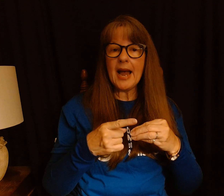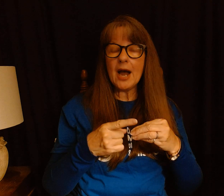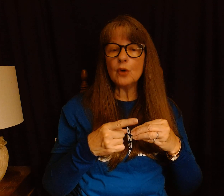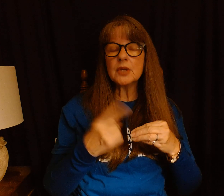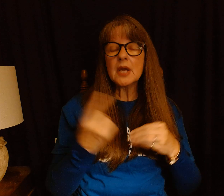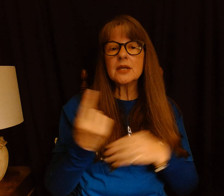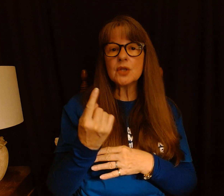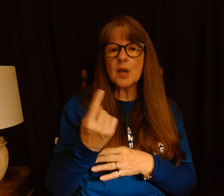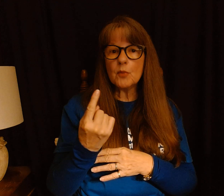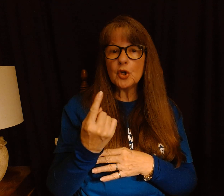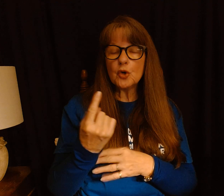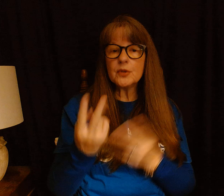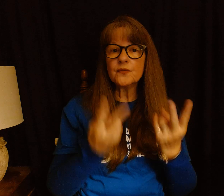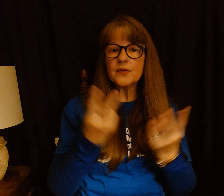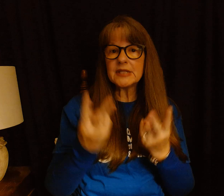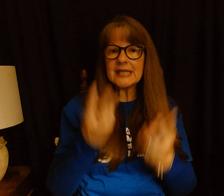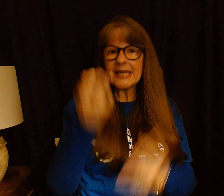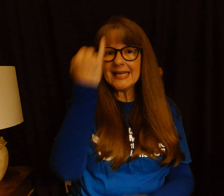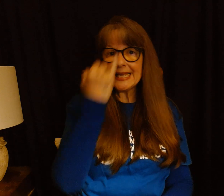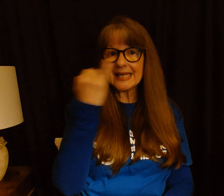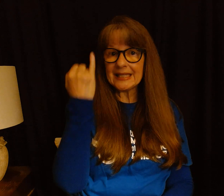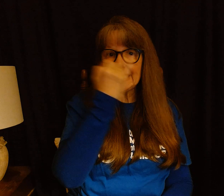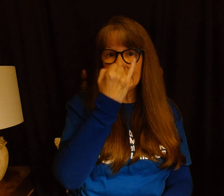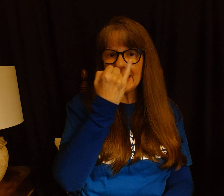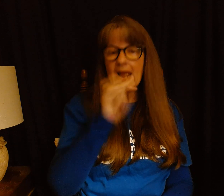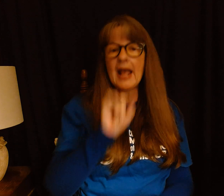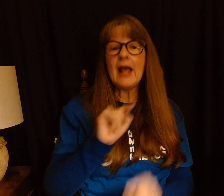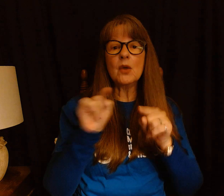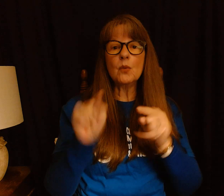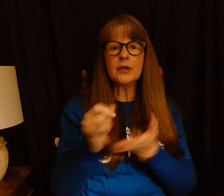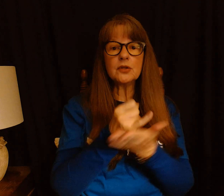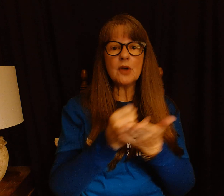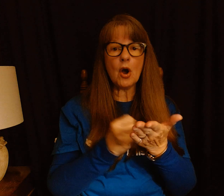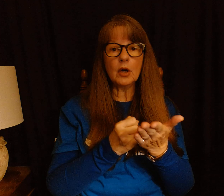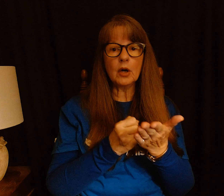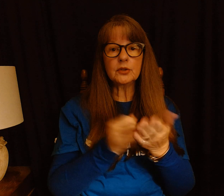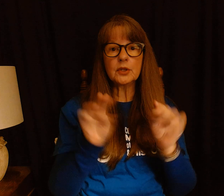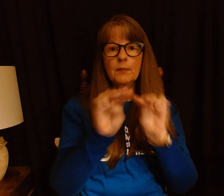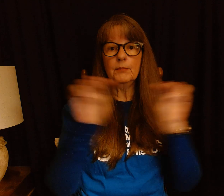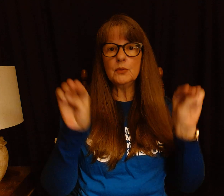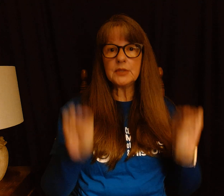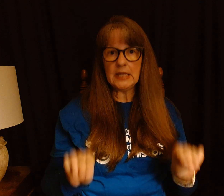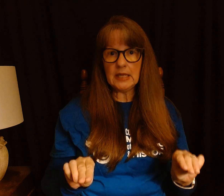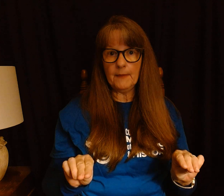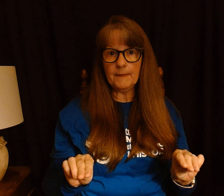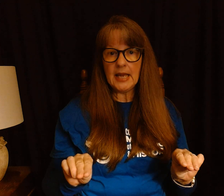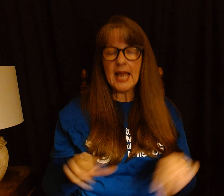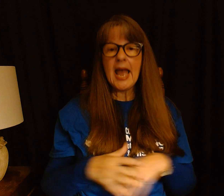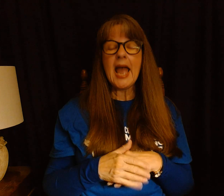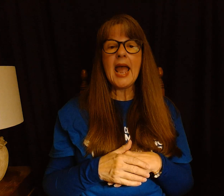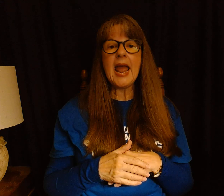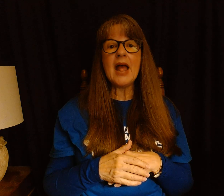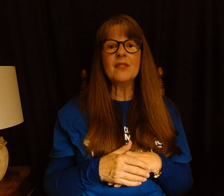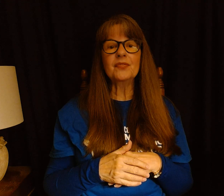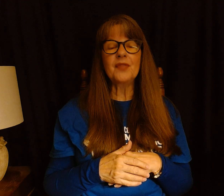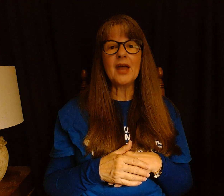about someone who was visiting Italy, and they went to the art museum, and they were